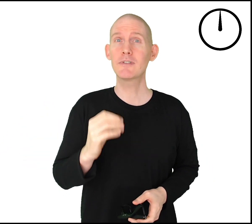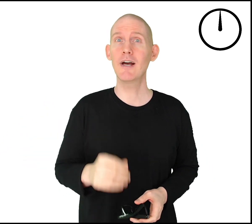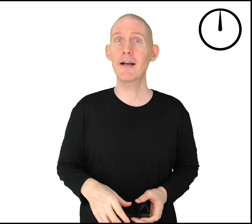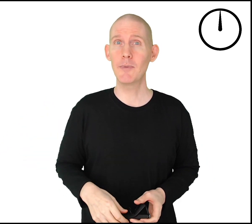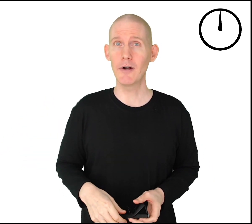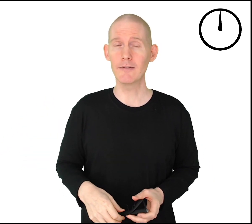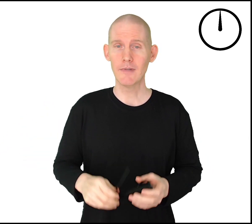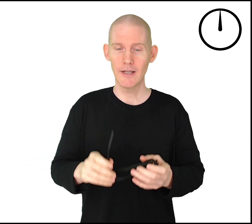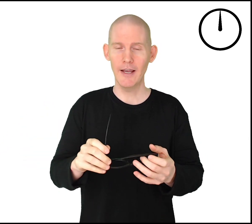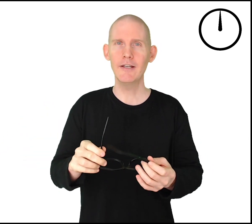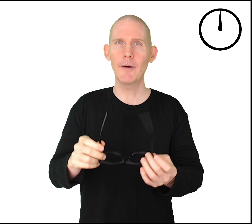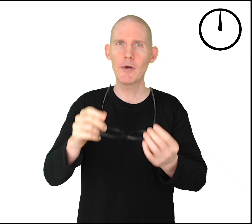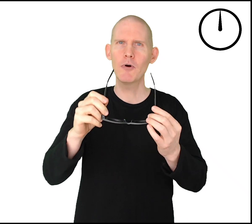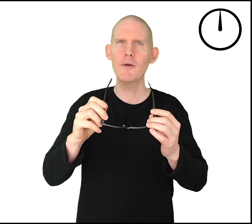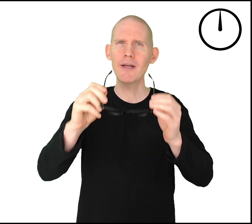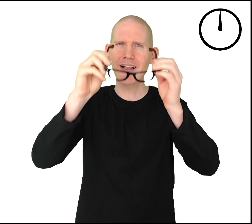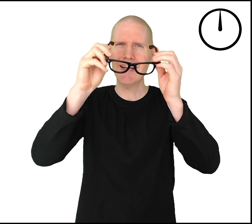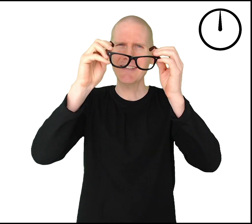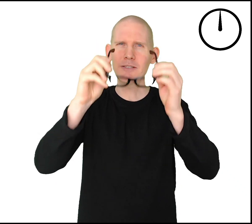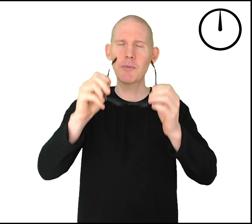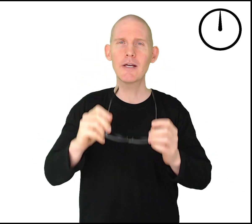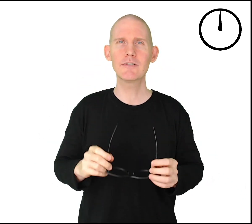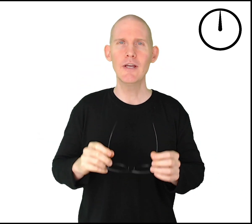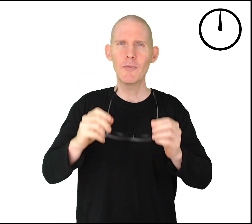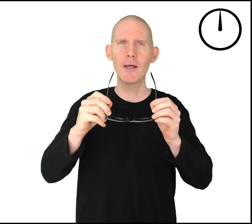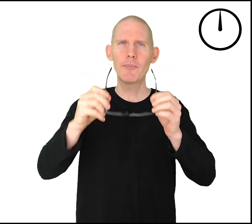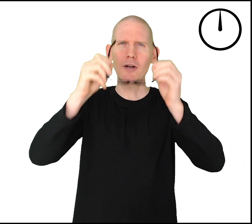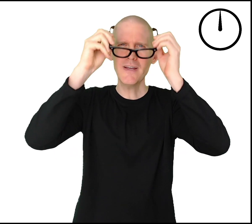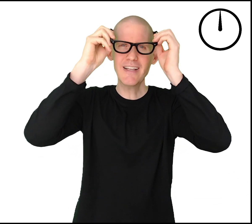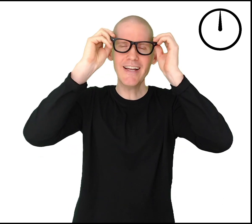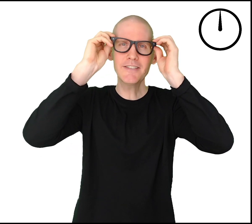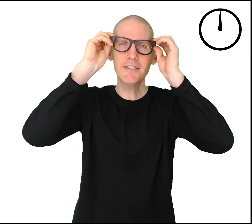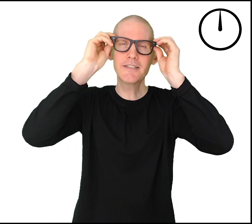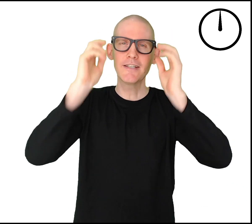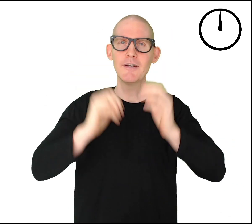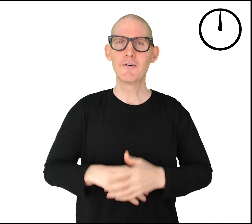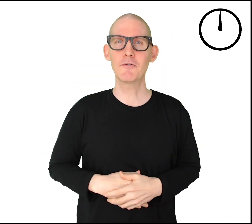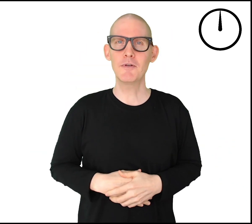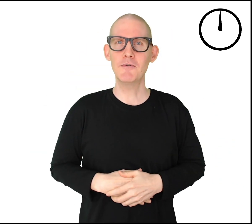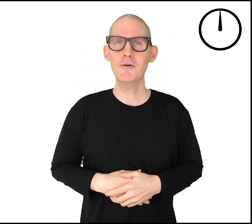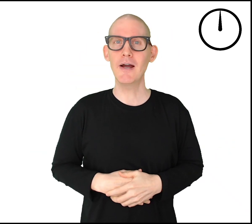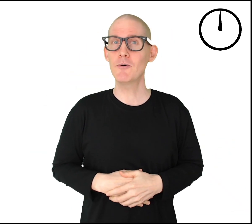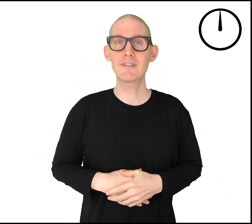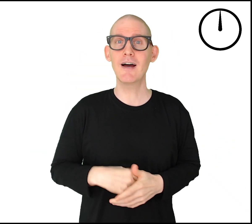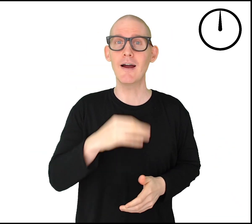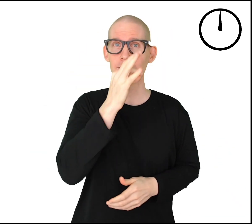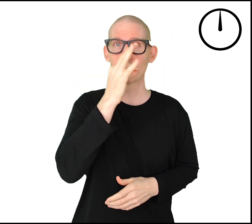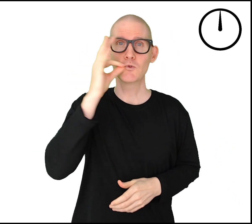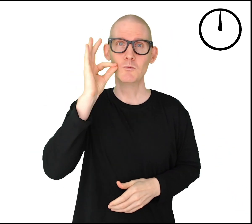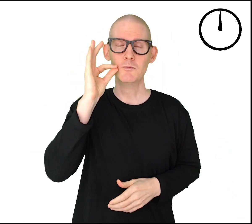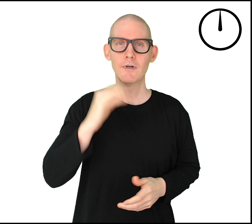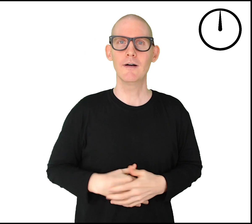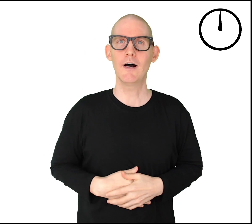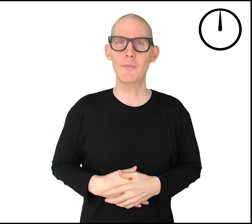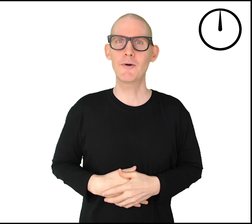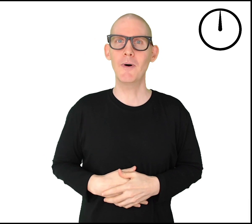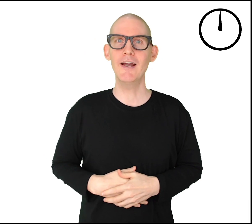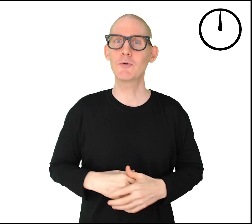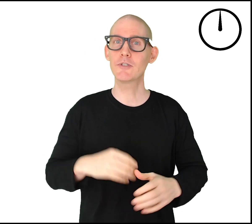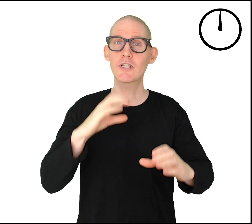talk about it. And I'm going to put on my glasses because when I put on my glasses for review, I don't talk. I'll be quiet and we'll just